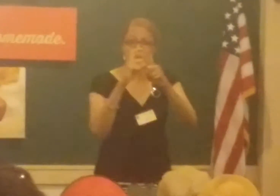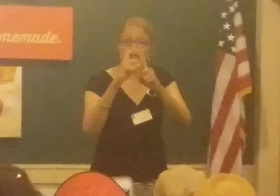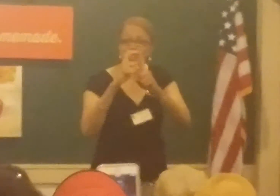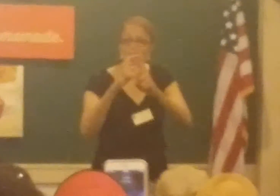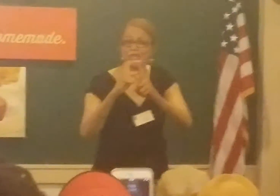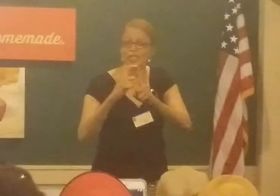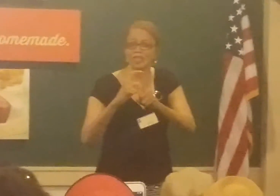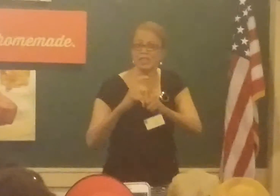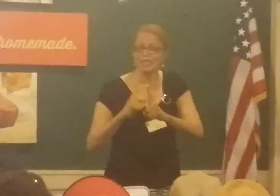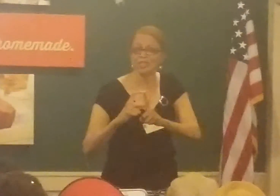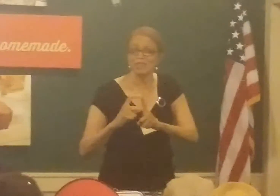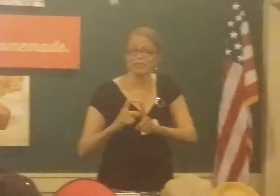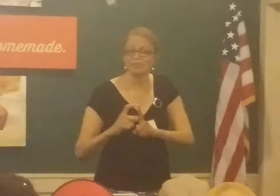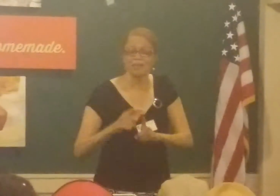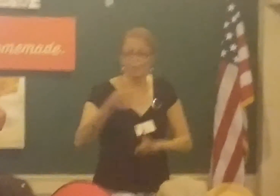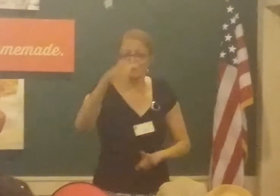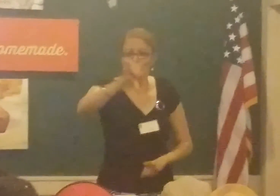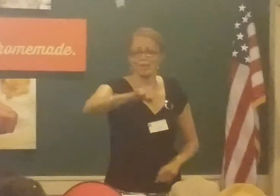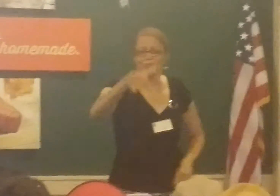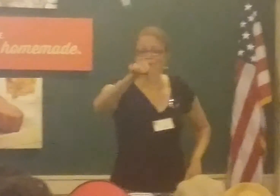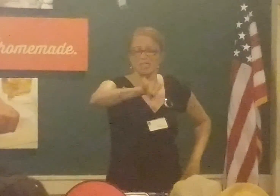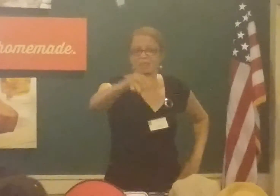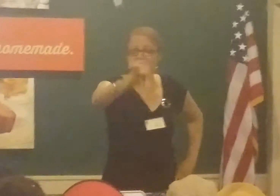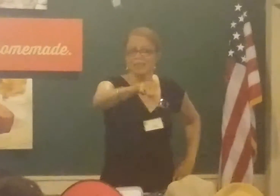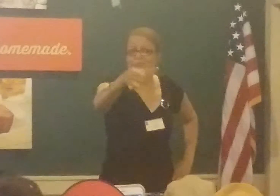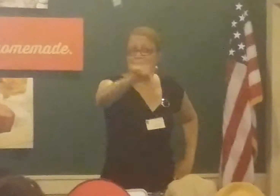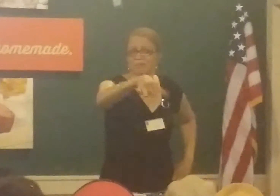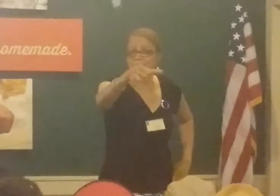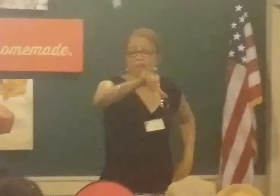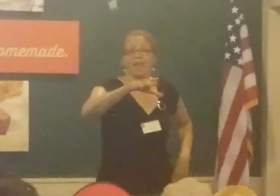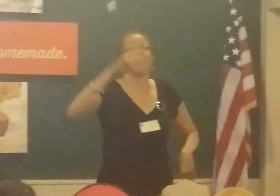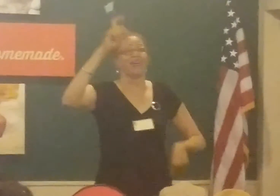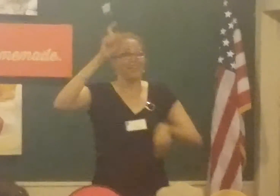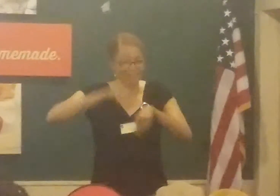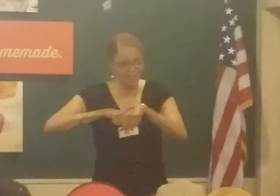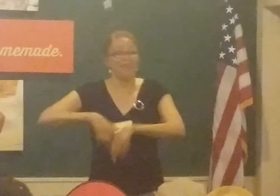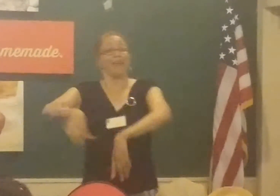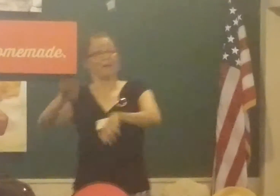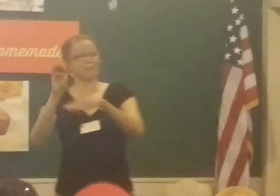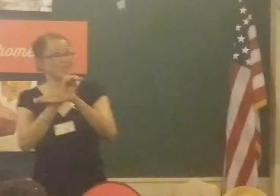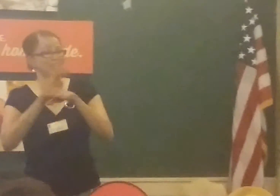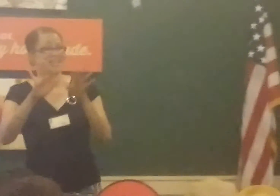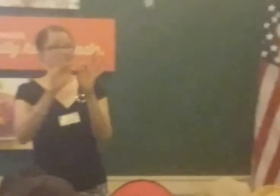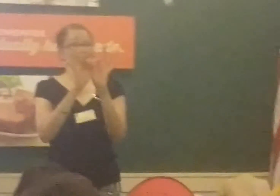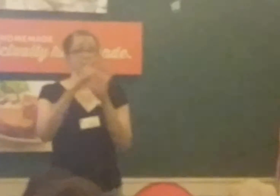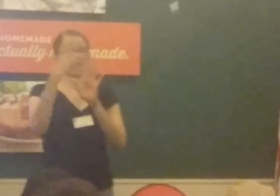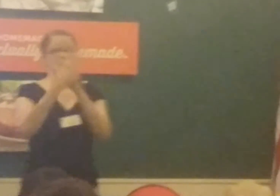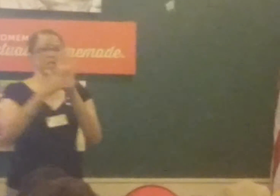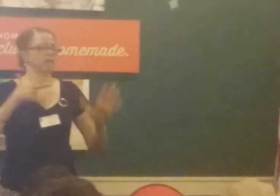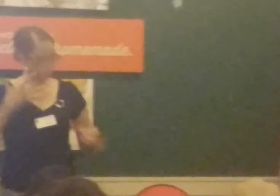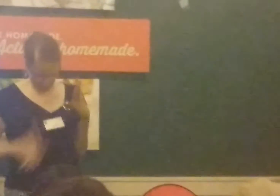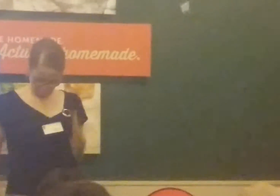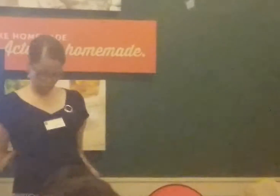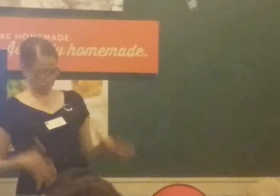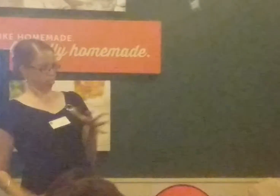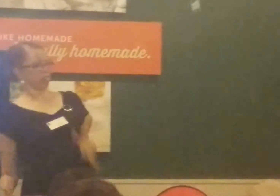them a lot of support. They didn't give them the words to use. They might have rejected them their whole life. And then when it's time for the ministry and they